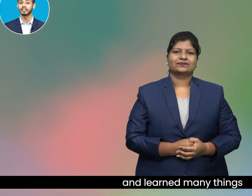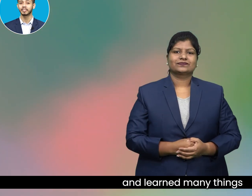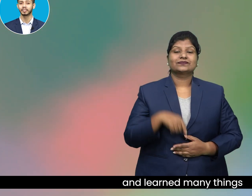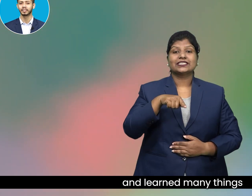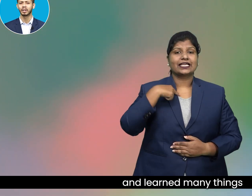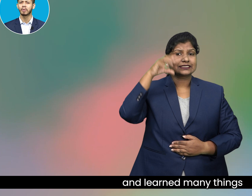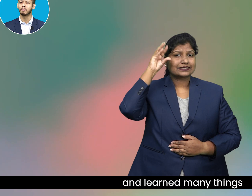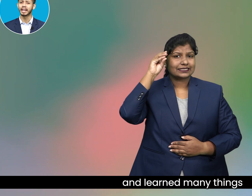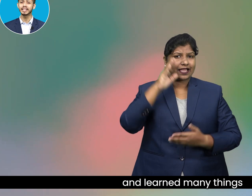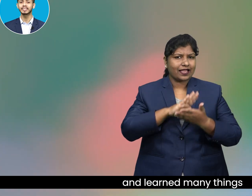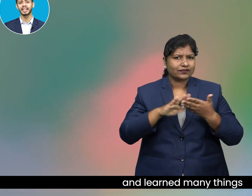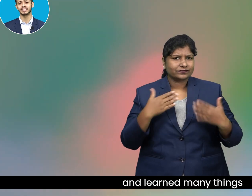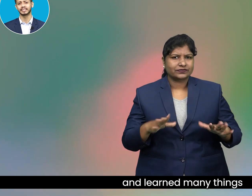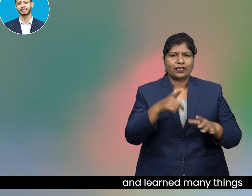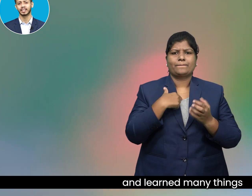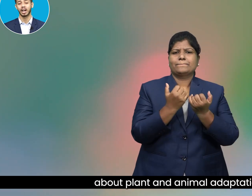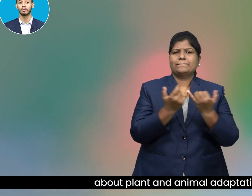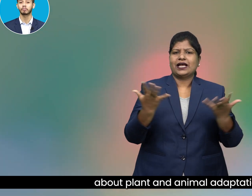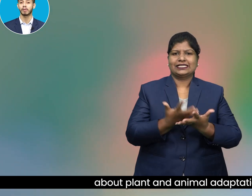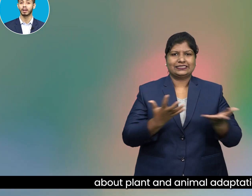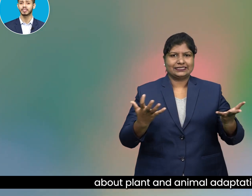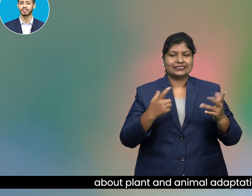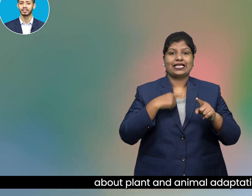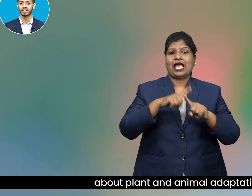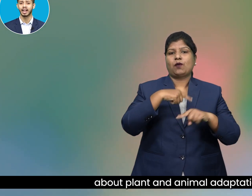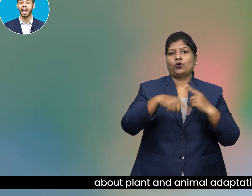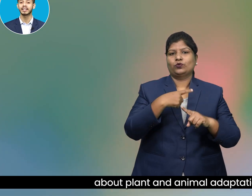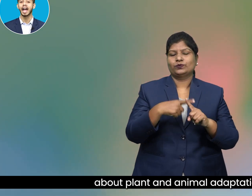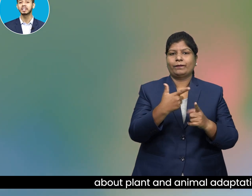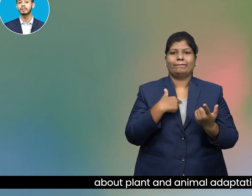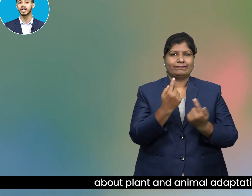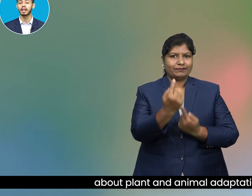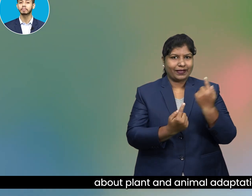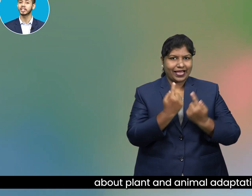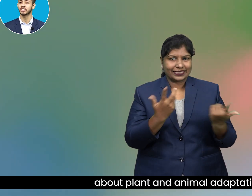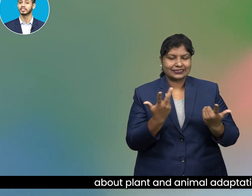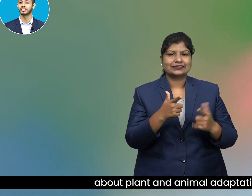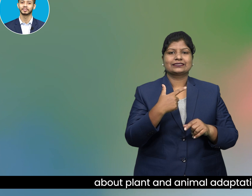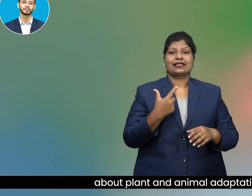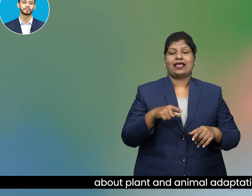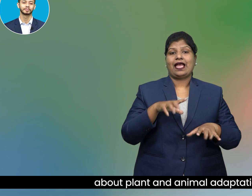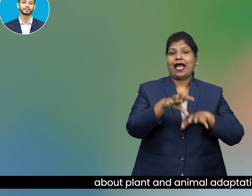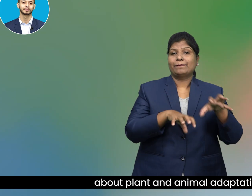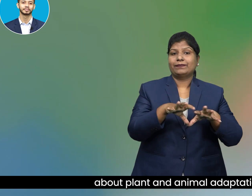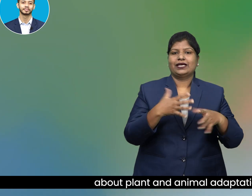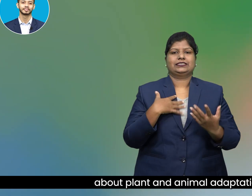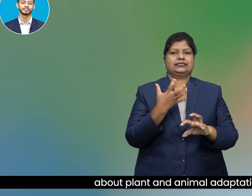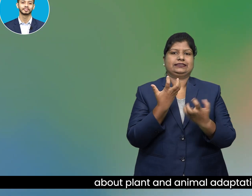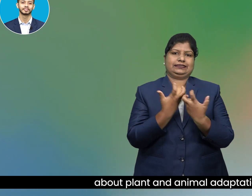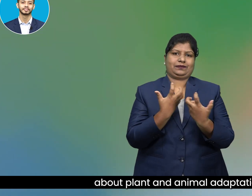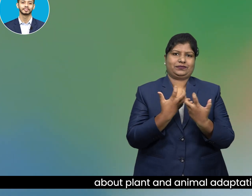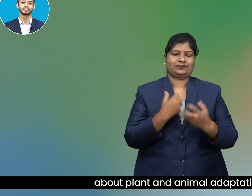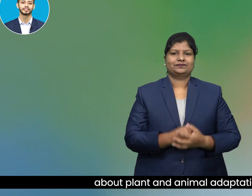and learned many things about plant and animal adaptations.